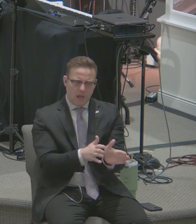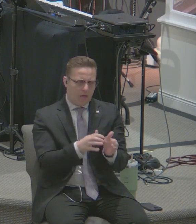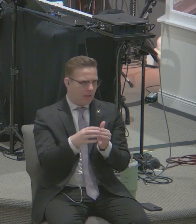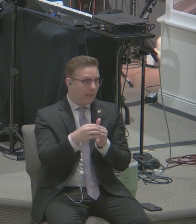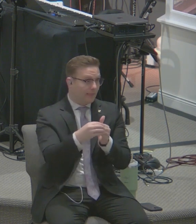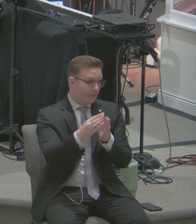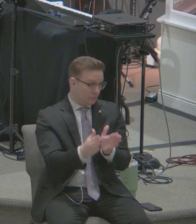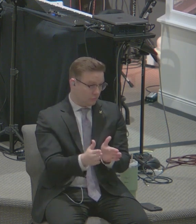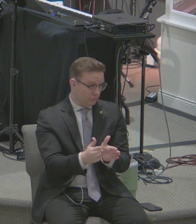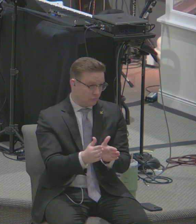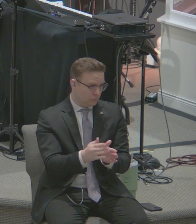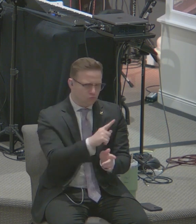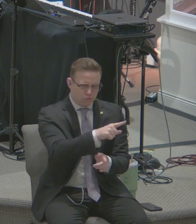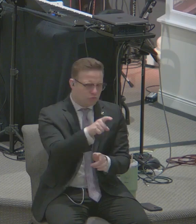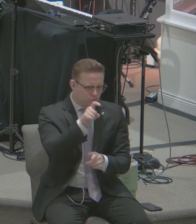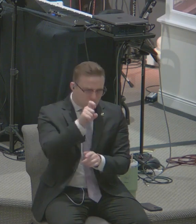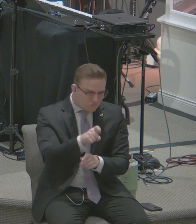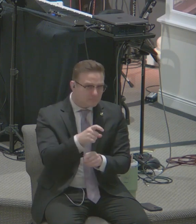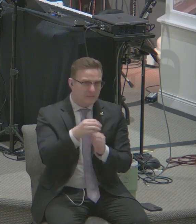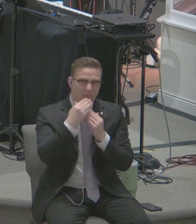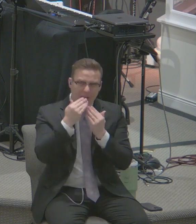that too.